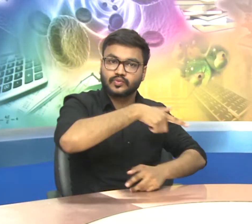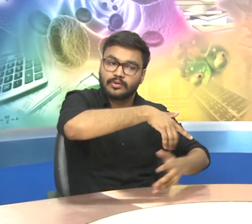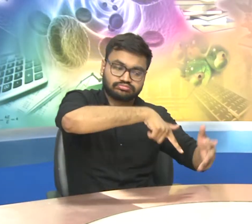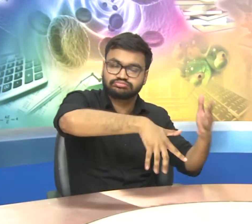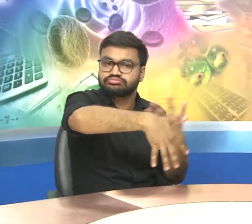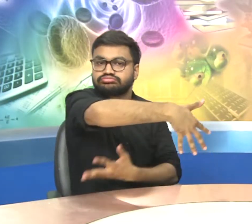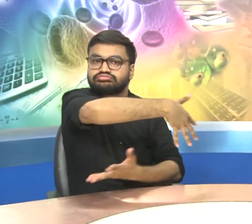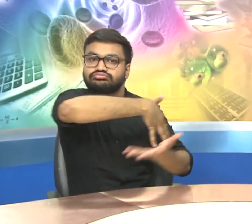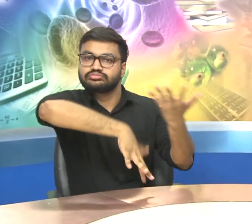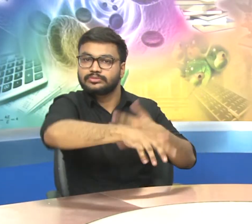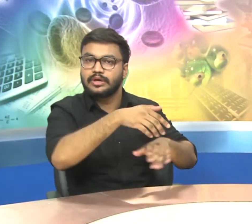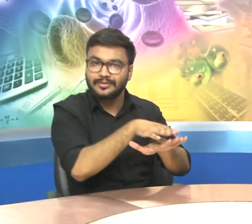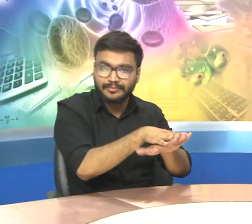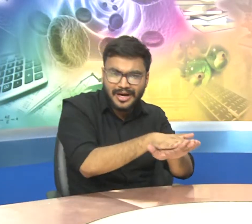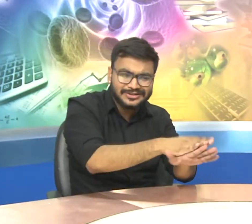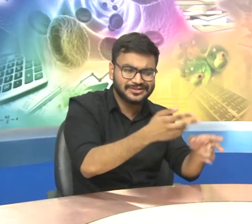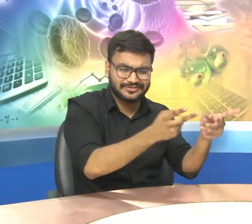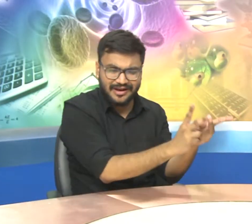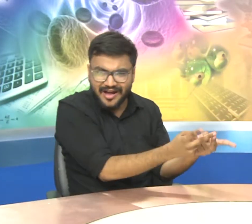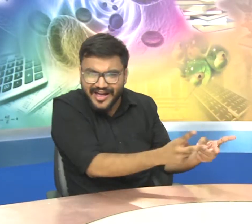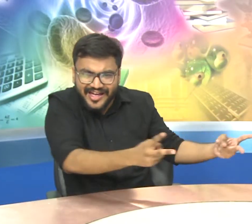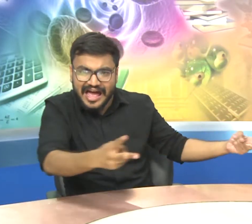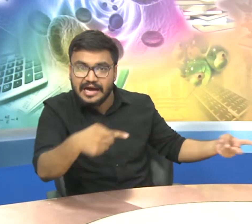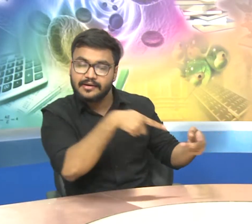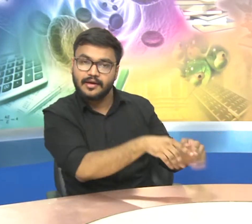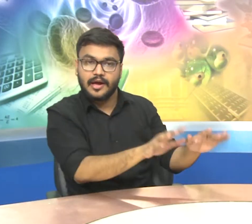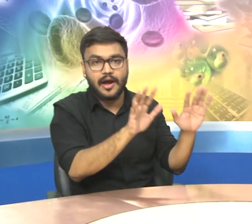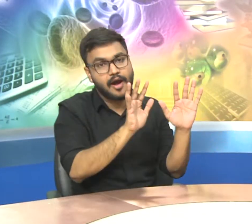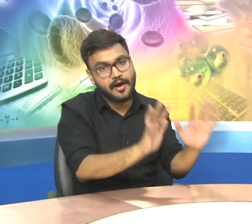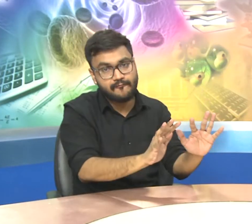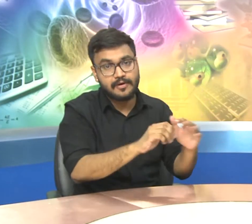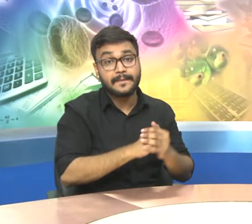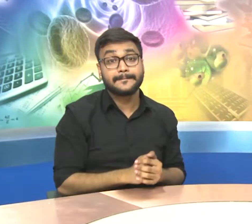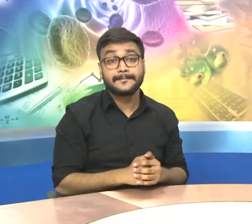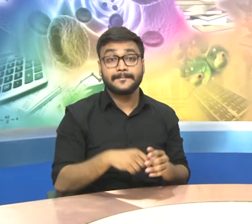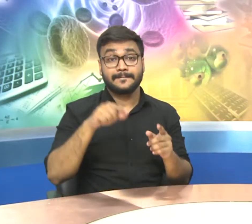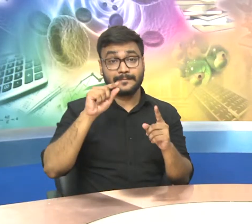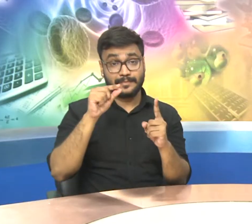the sun is the main source of energy for the pond system.